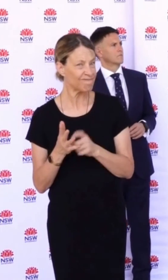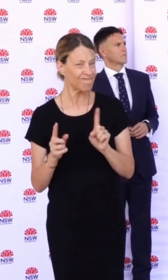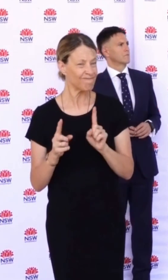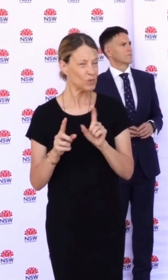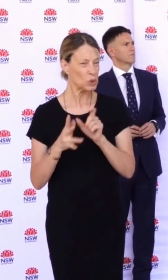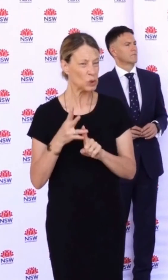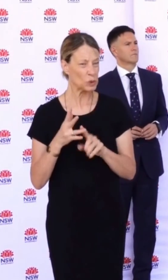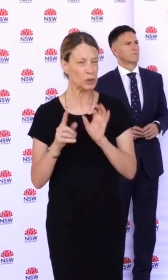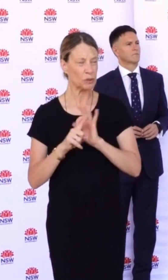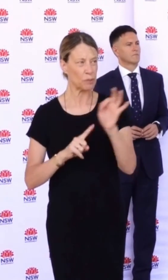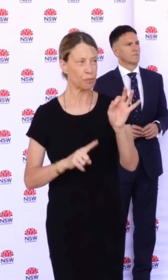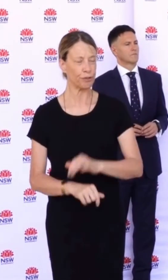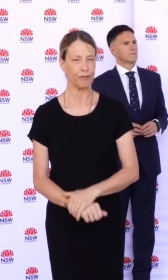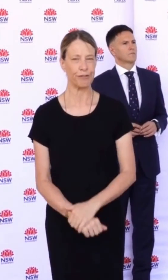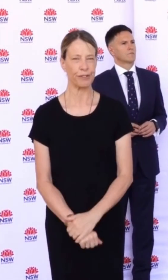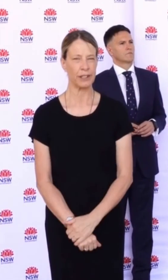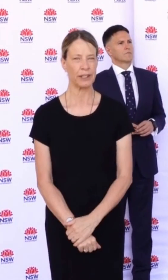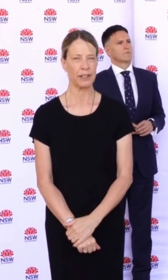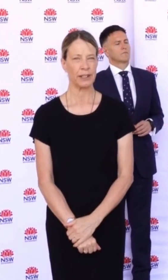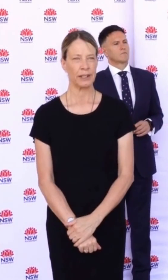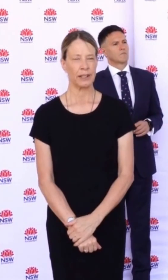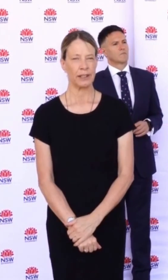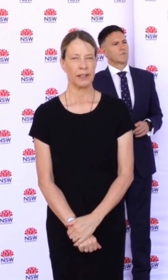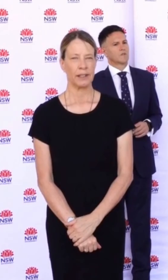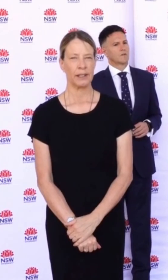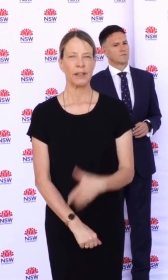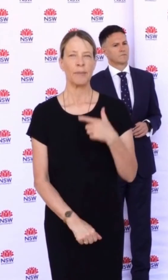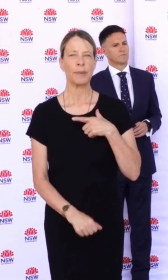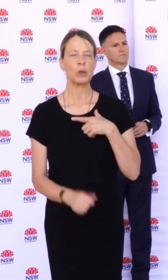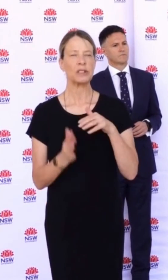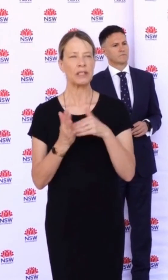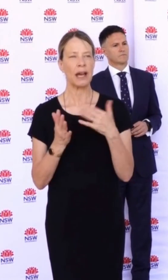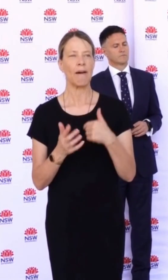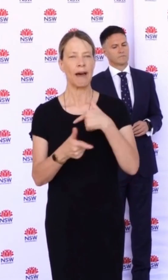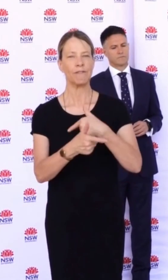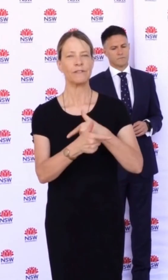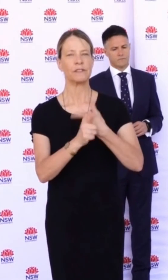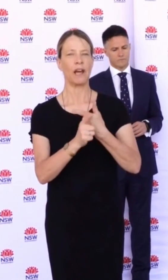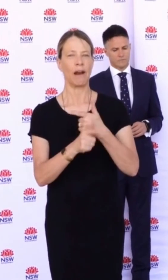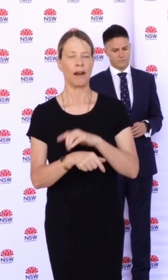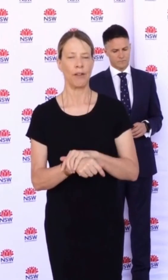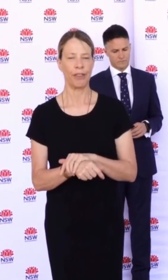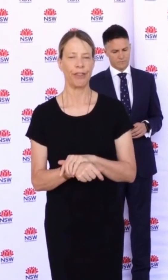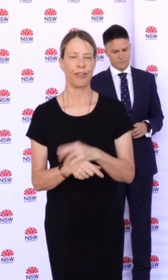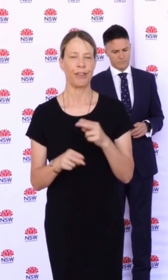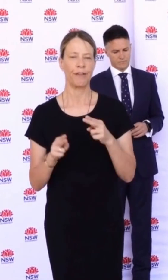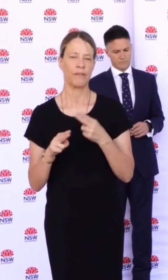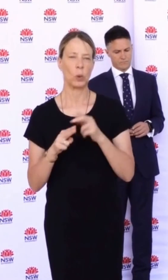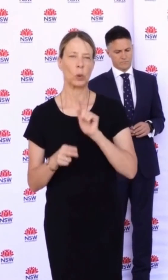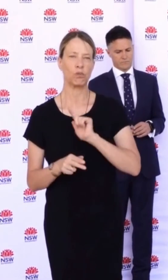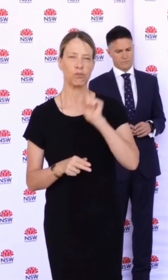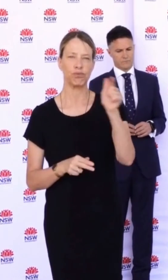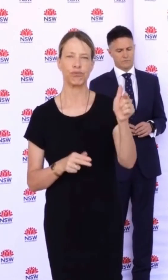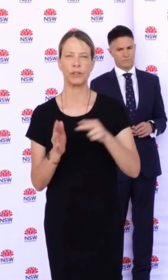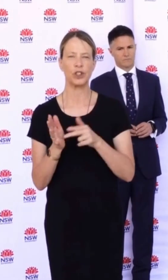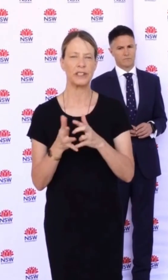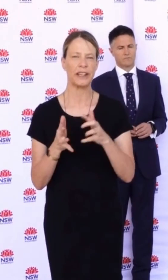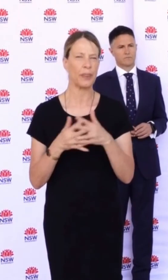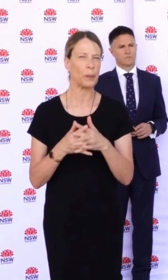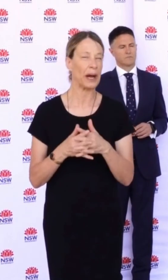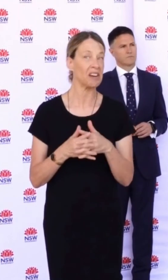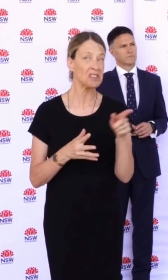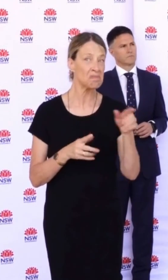their job and to follow those instructions, please. Minister Hazzard, has there been any progress made with critical shortages in